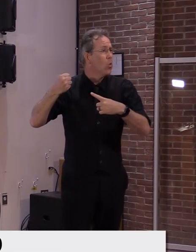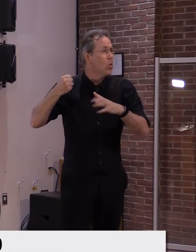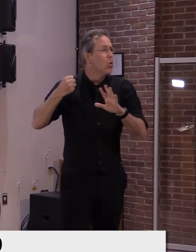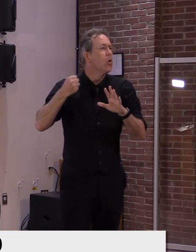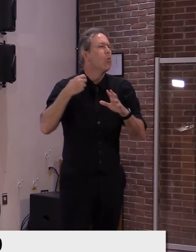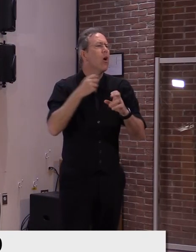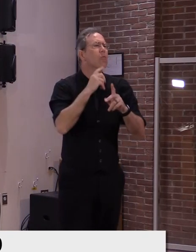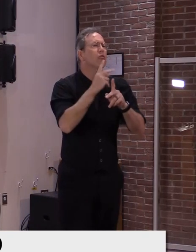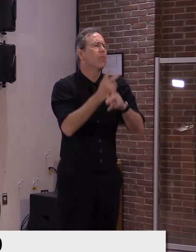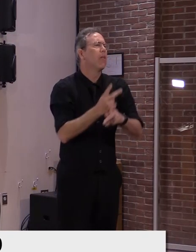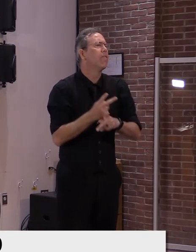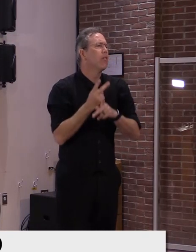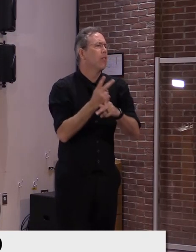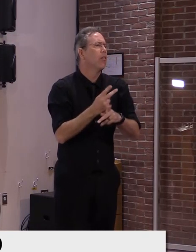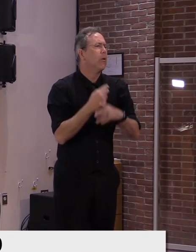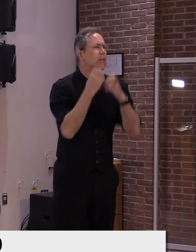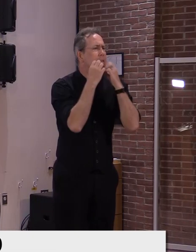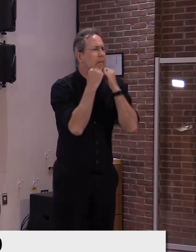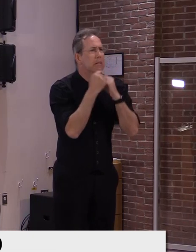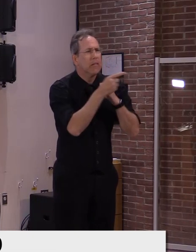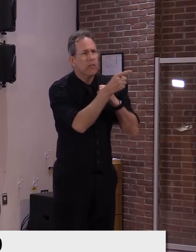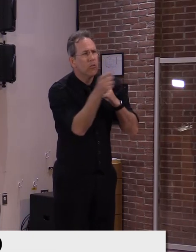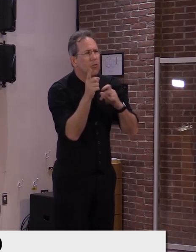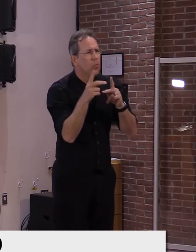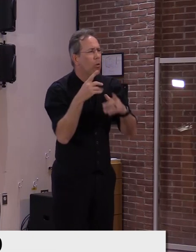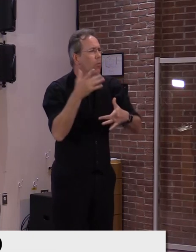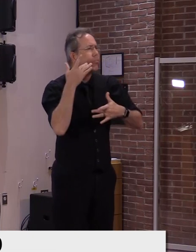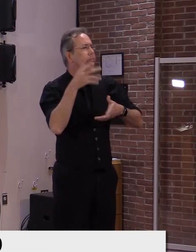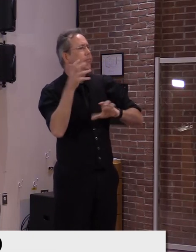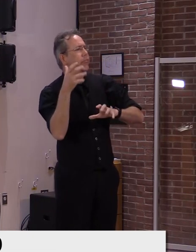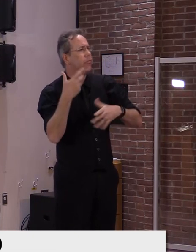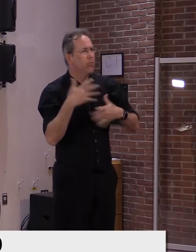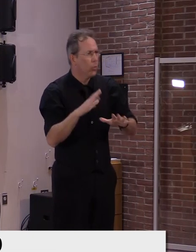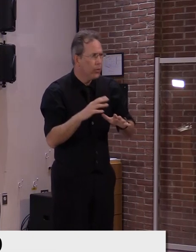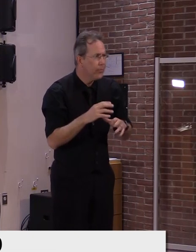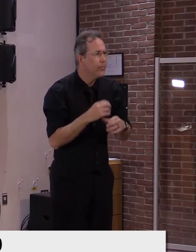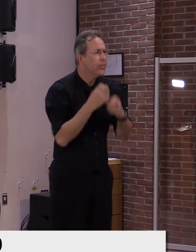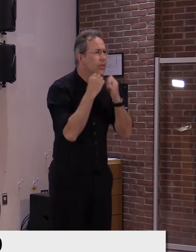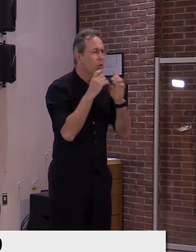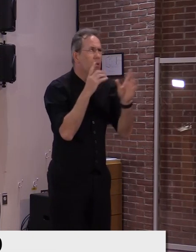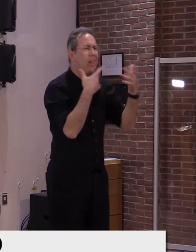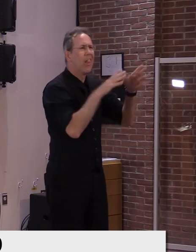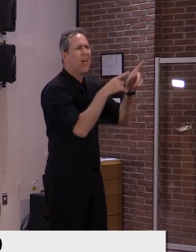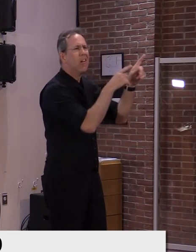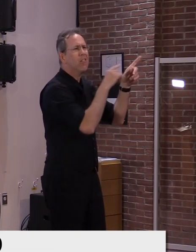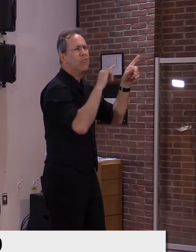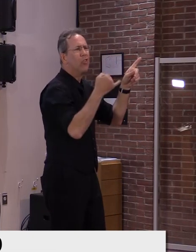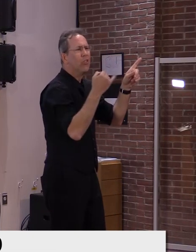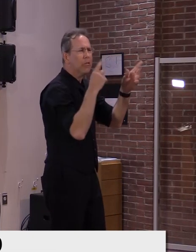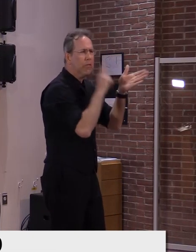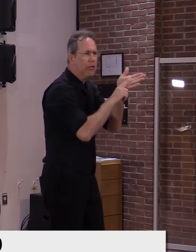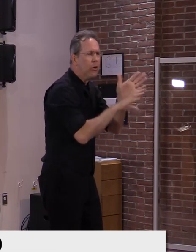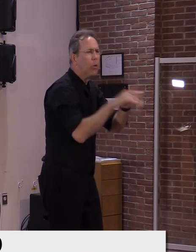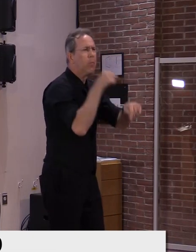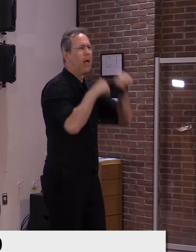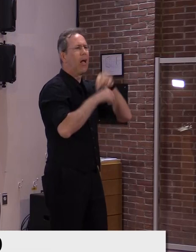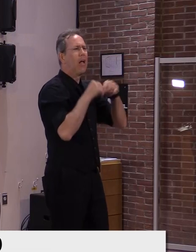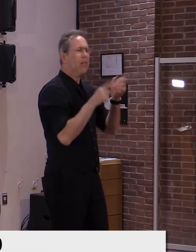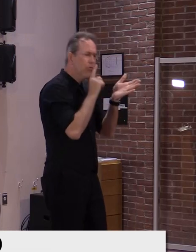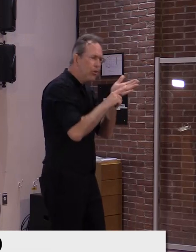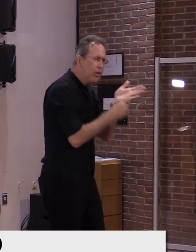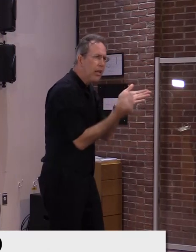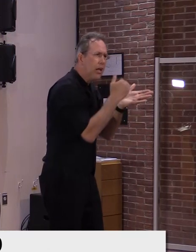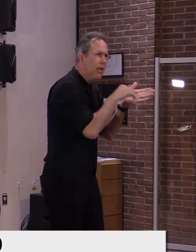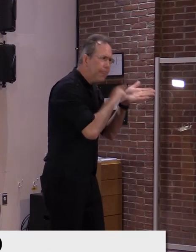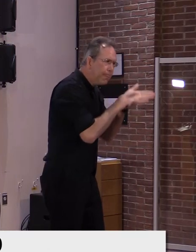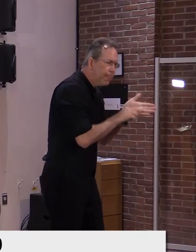experts can review the six cases in more detail. We are all hopeful the administration of the J&J doses can resume